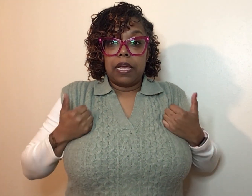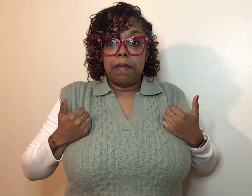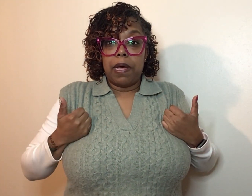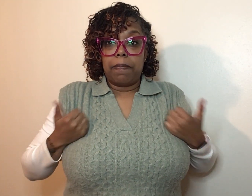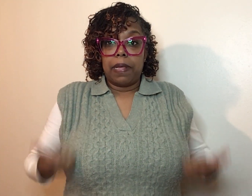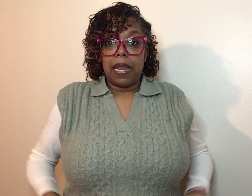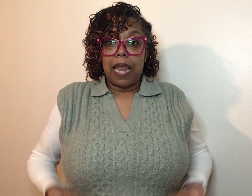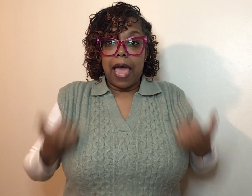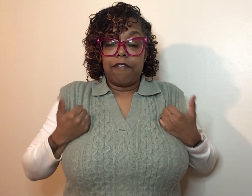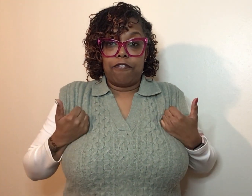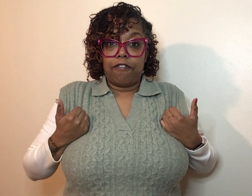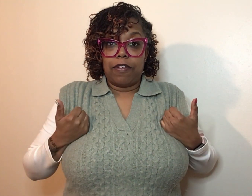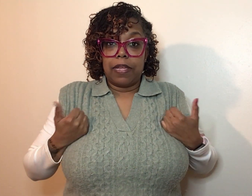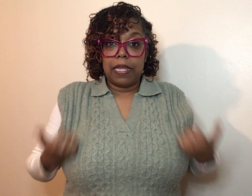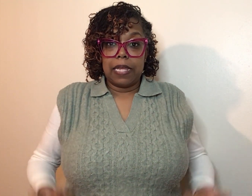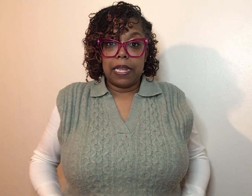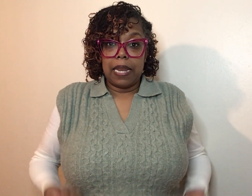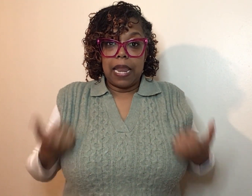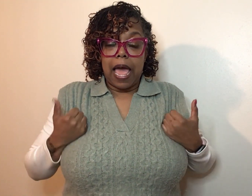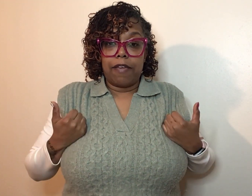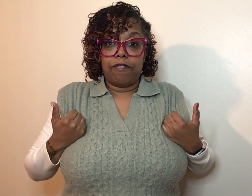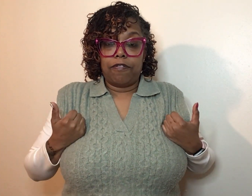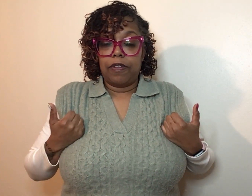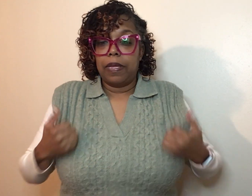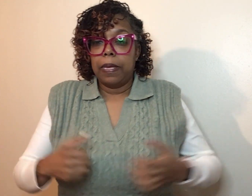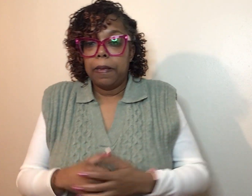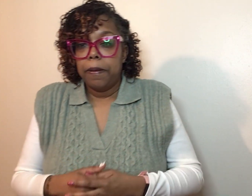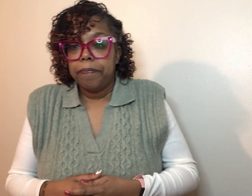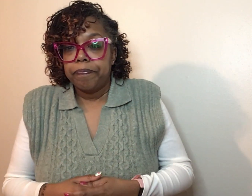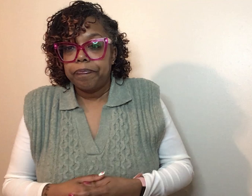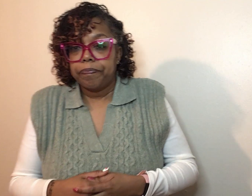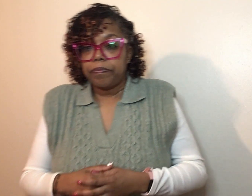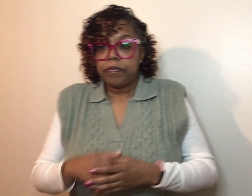come up. Life, life.